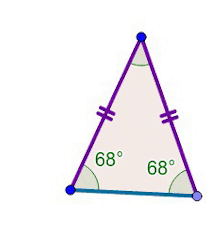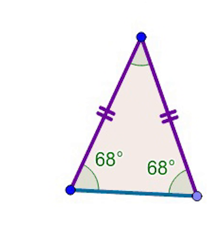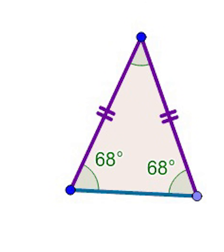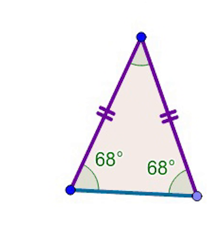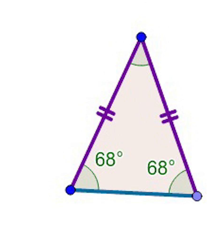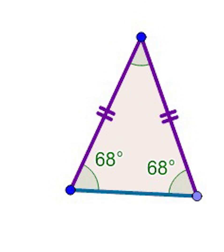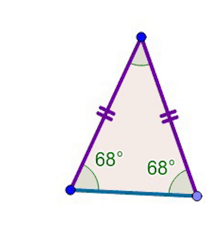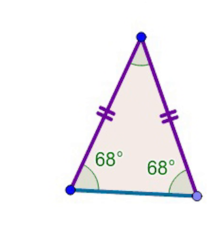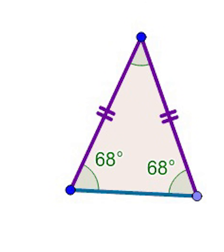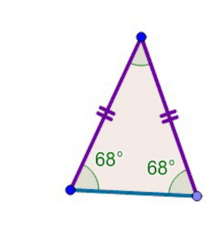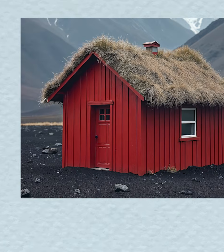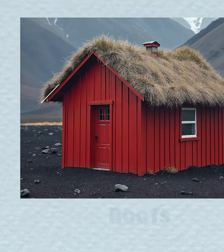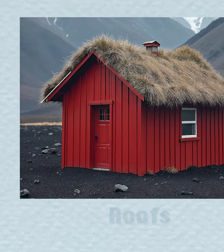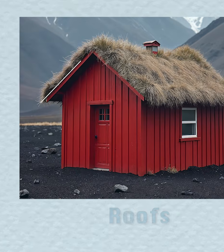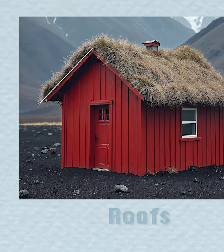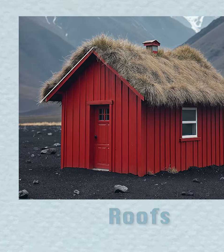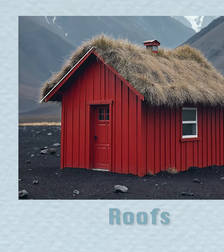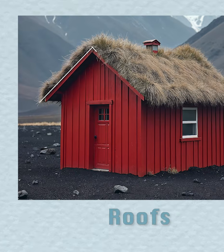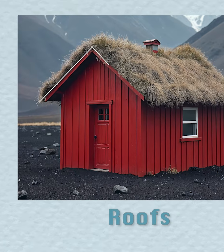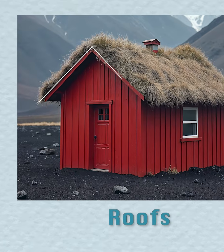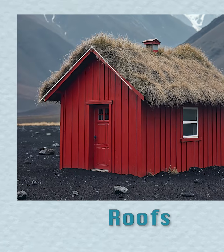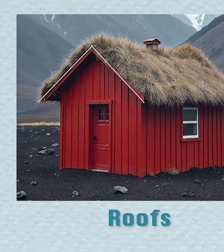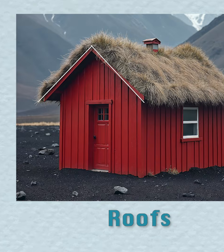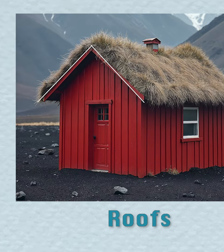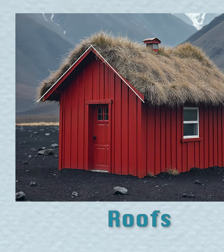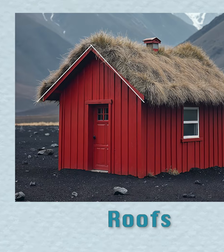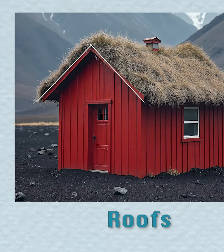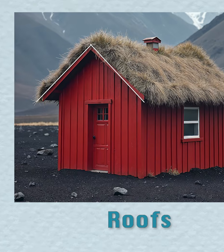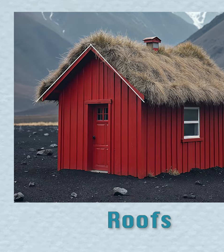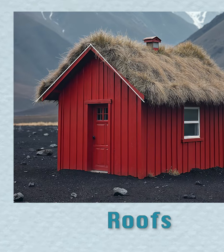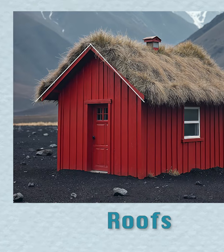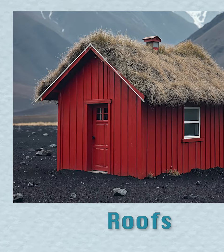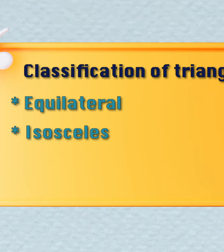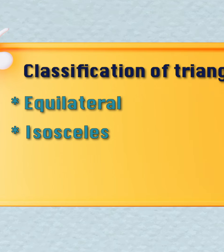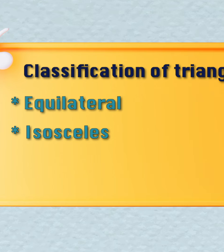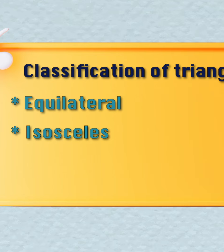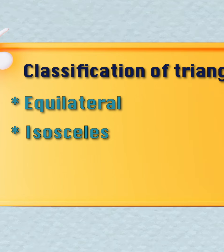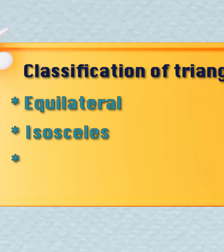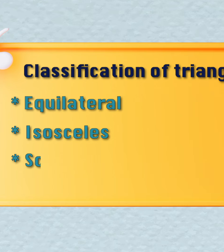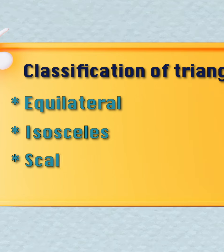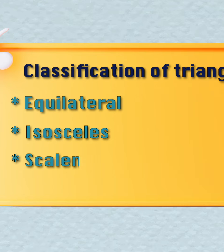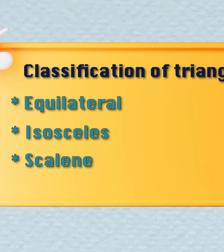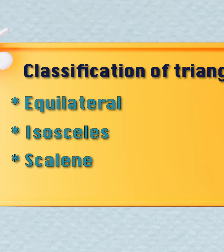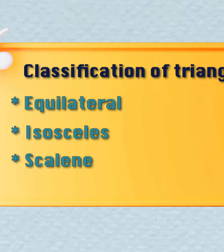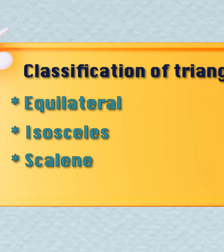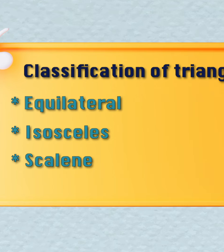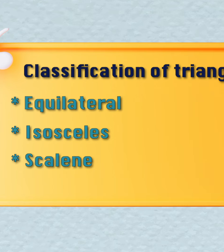steady and balanced, like the symmetry in many roofs. Then comes the scalene